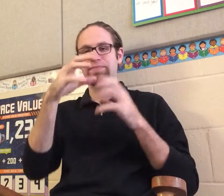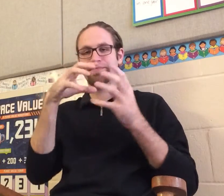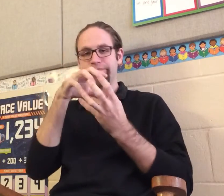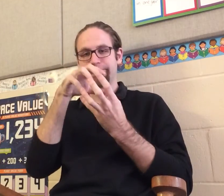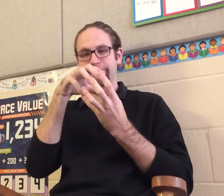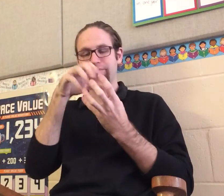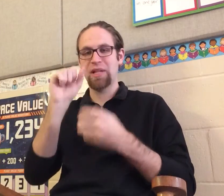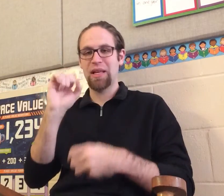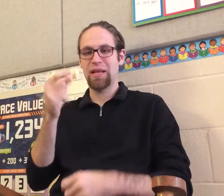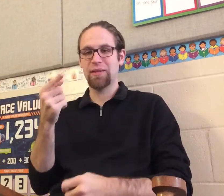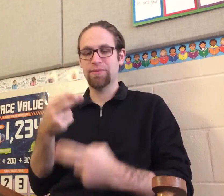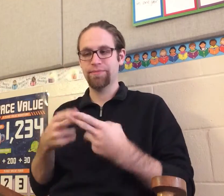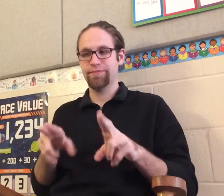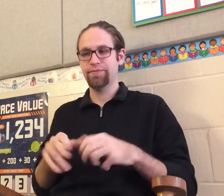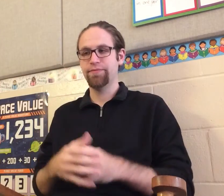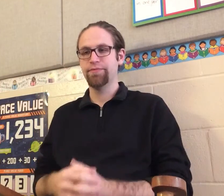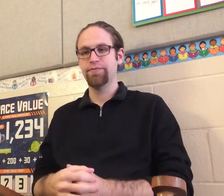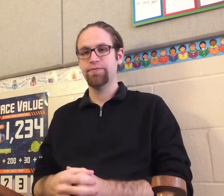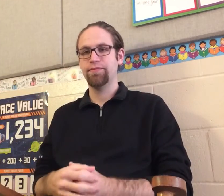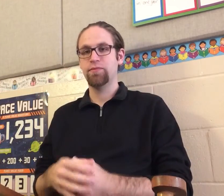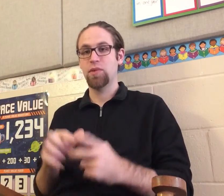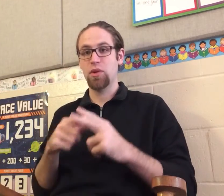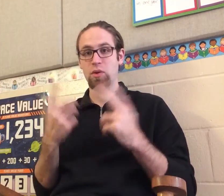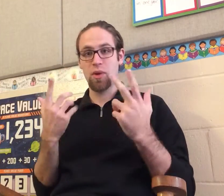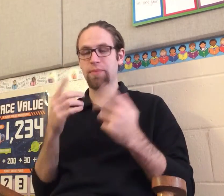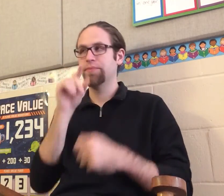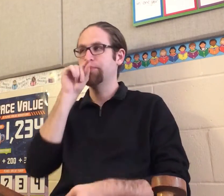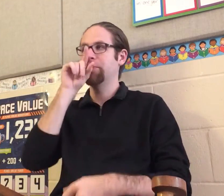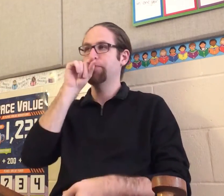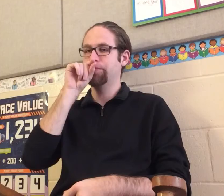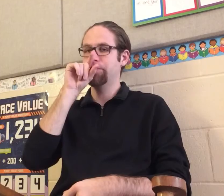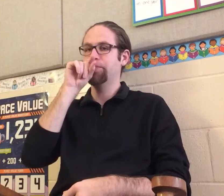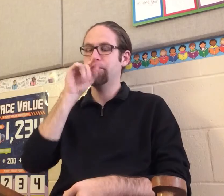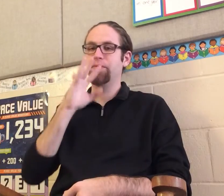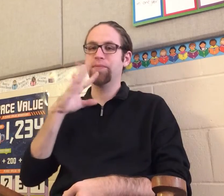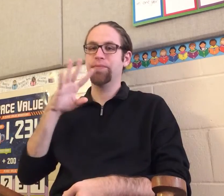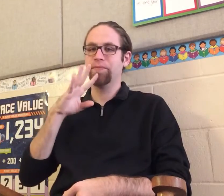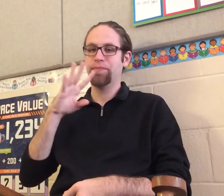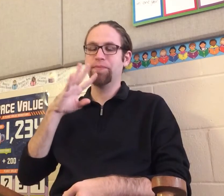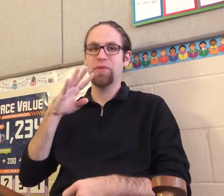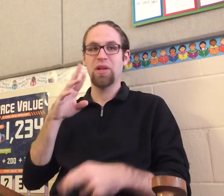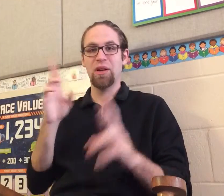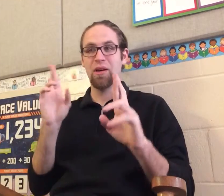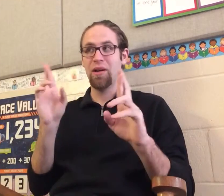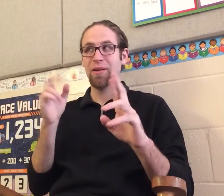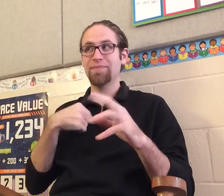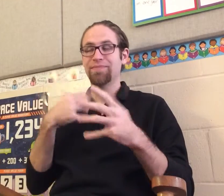The chick begins to chirp to let its mother know that it will soon be in the outside world.